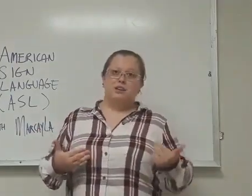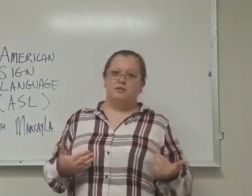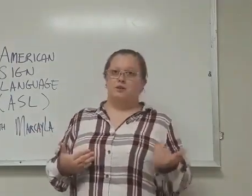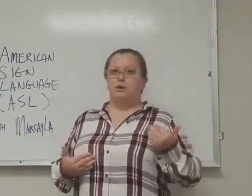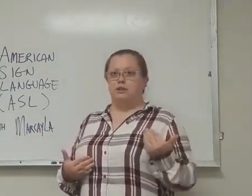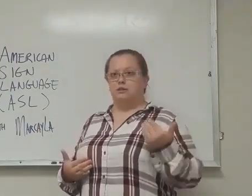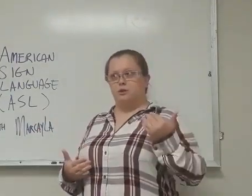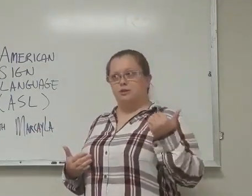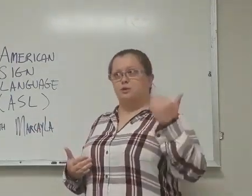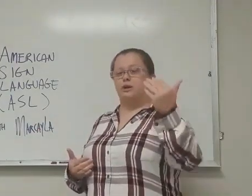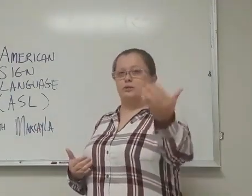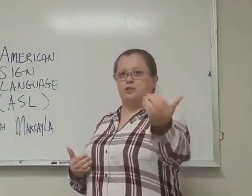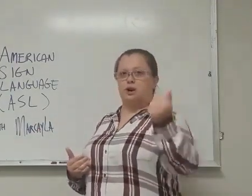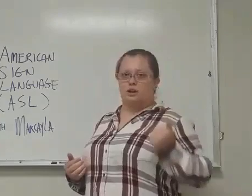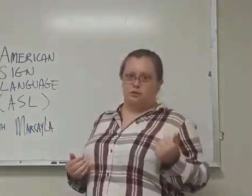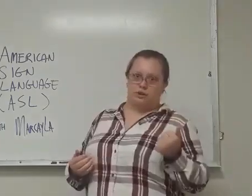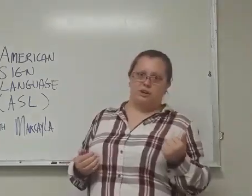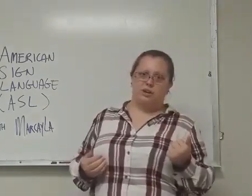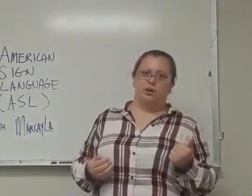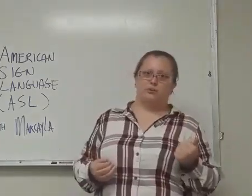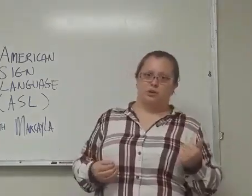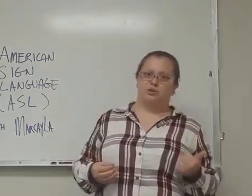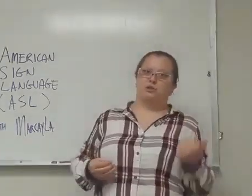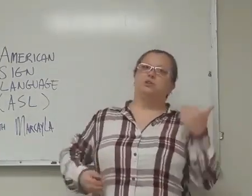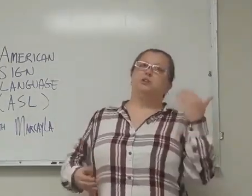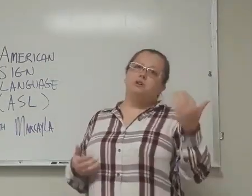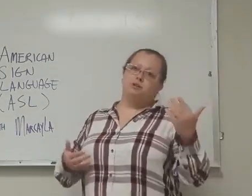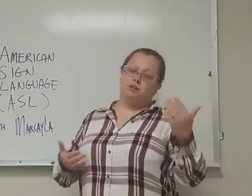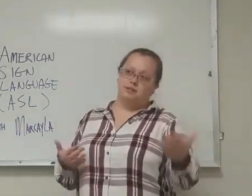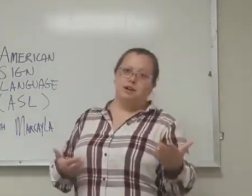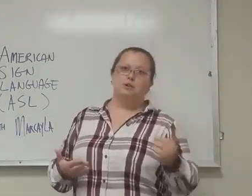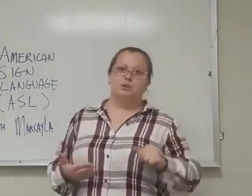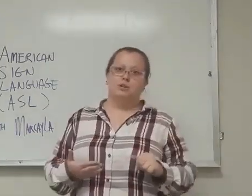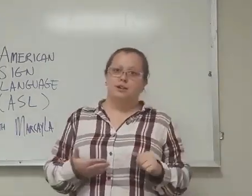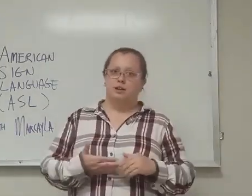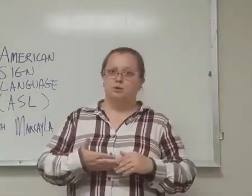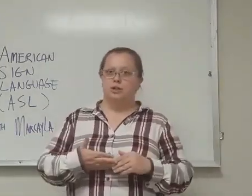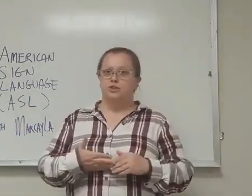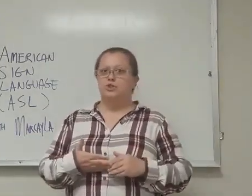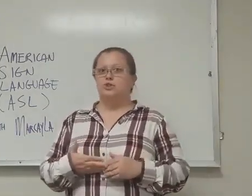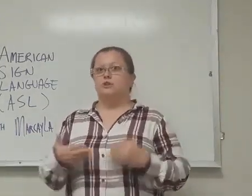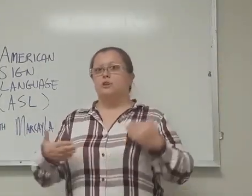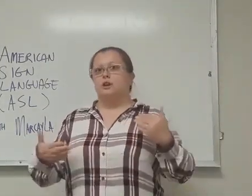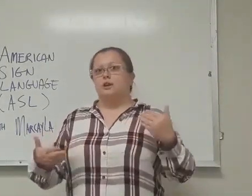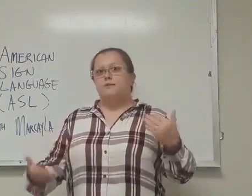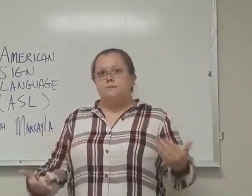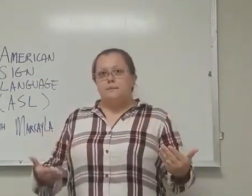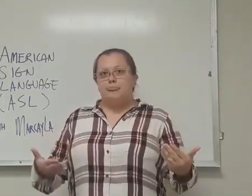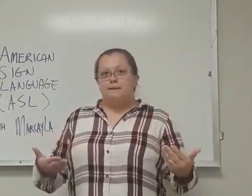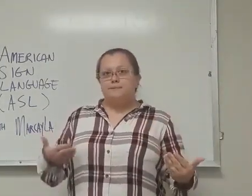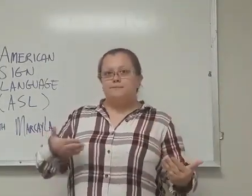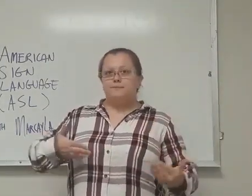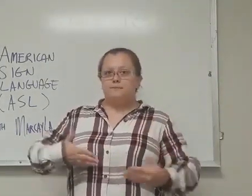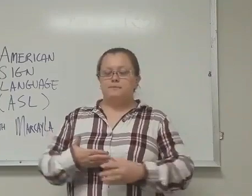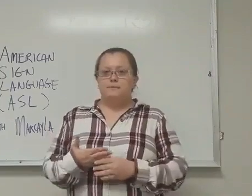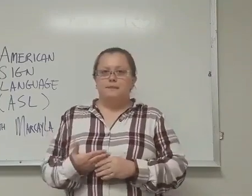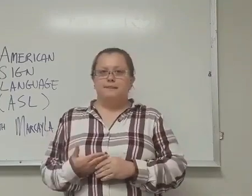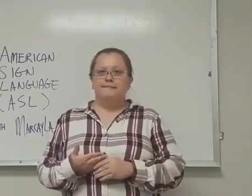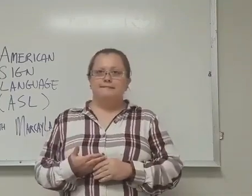Even when I'm talking with a hearing person who does not know sign language. Because sometimes like the reason